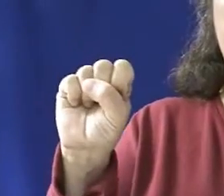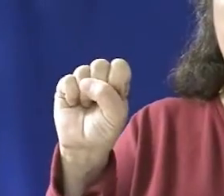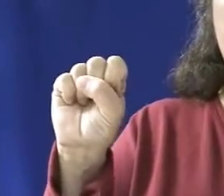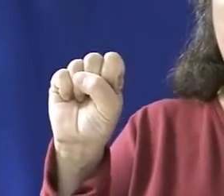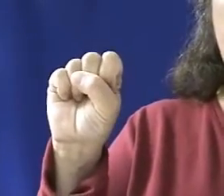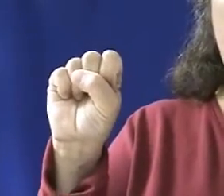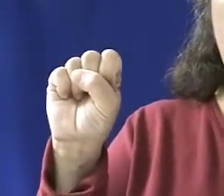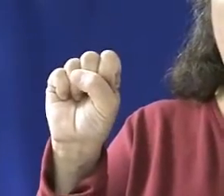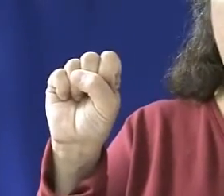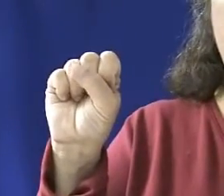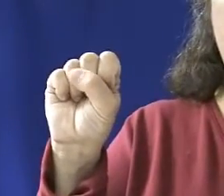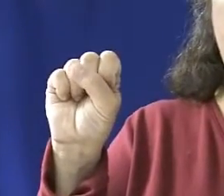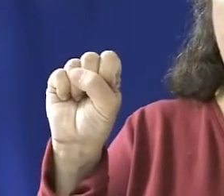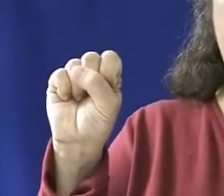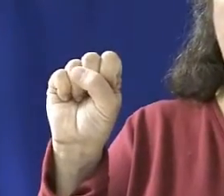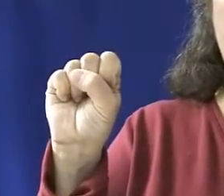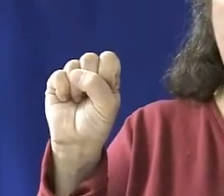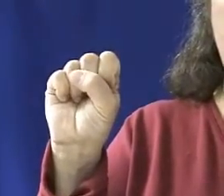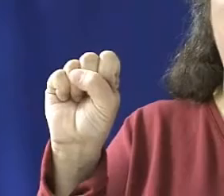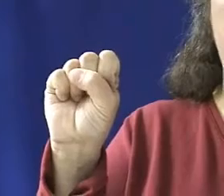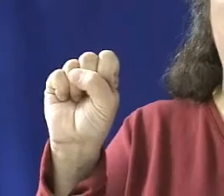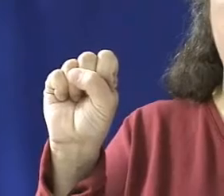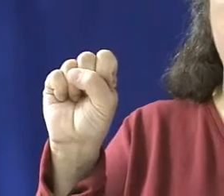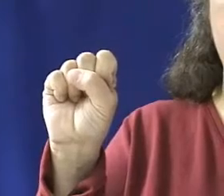S, a normal fist with the thumb in front of the fingers.